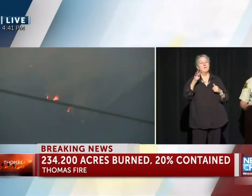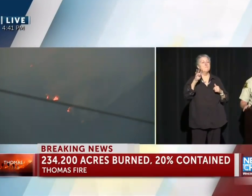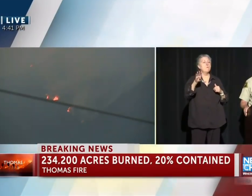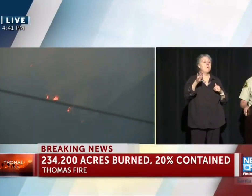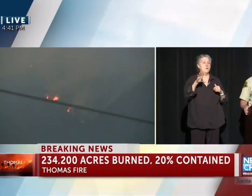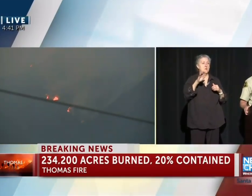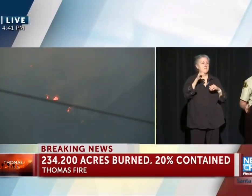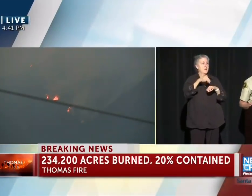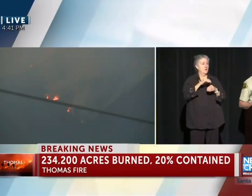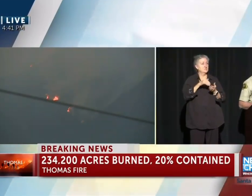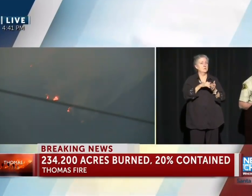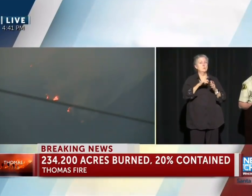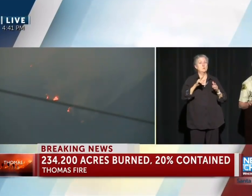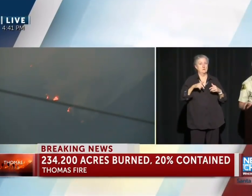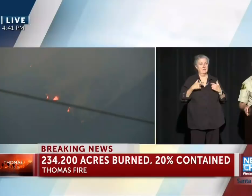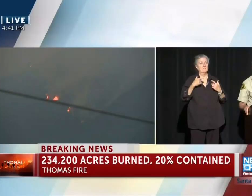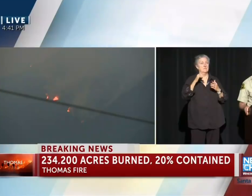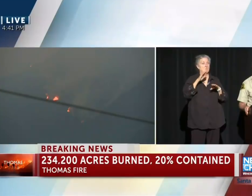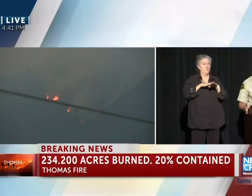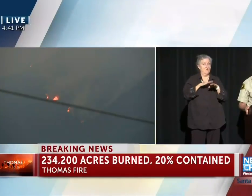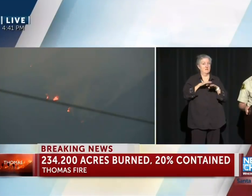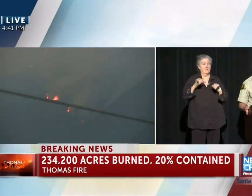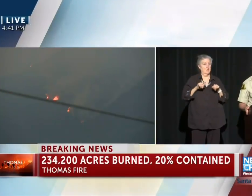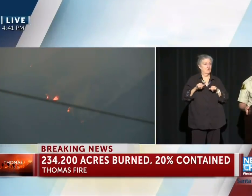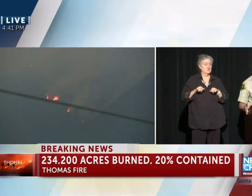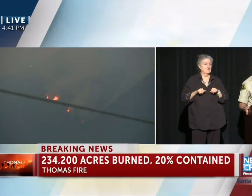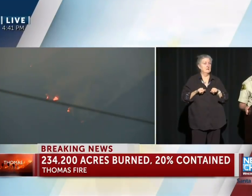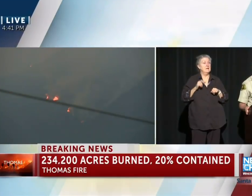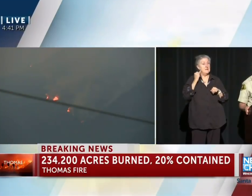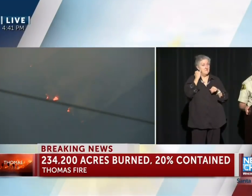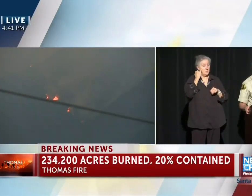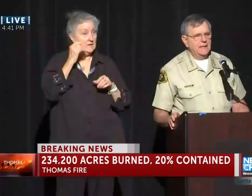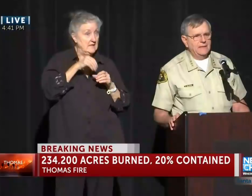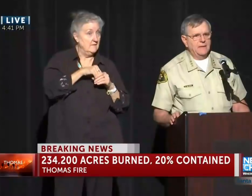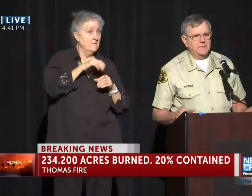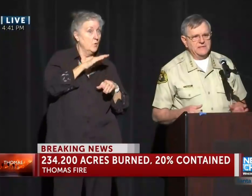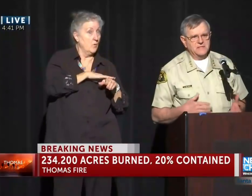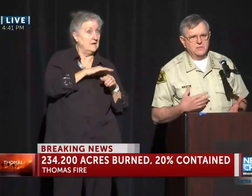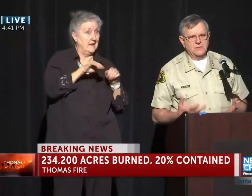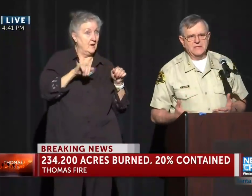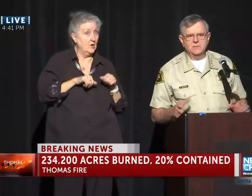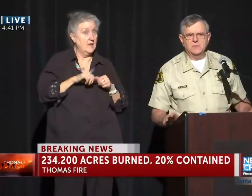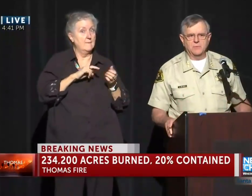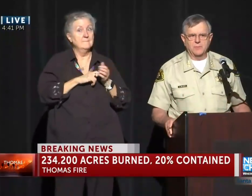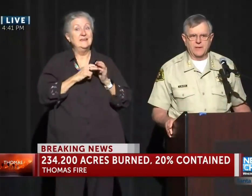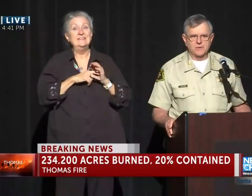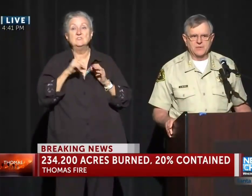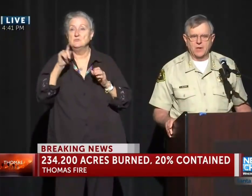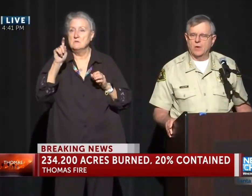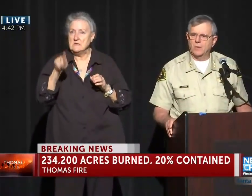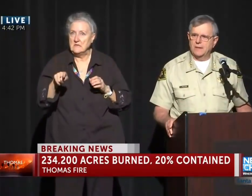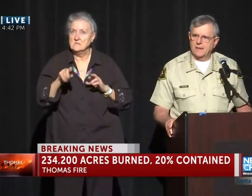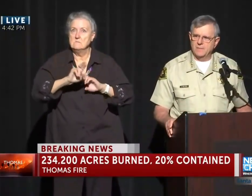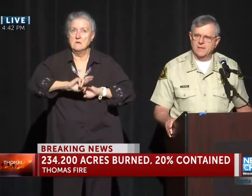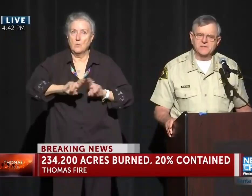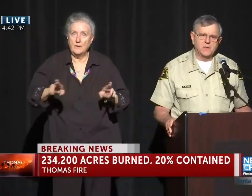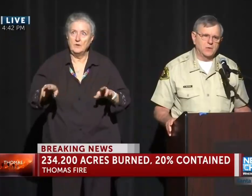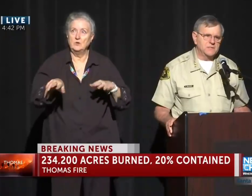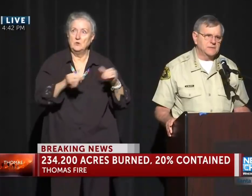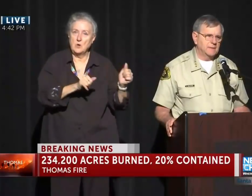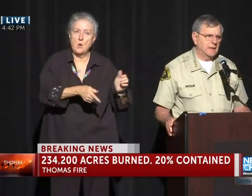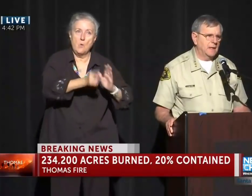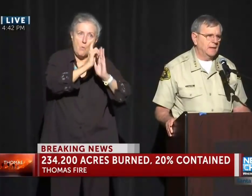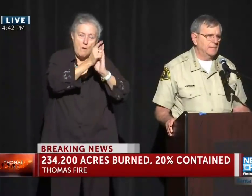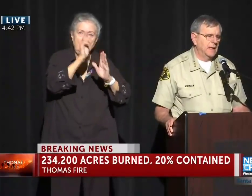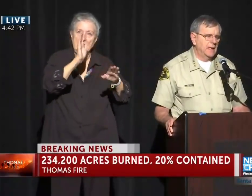the warning areas. It's just a reminder that if you are in the warning area, that means that you need to be prepared to go at a